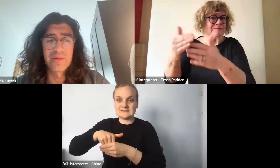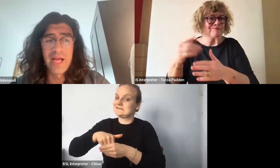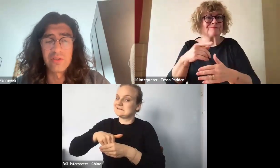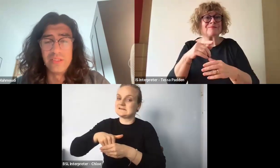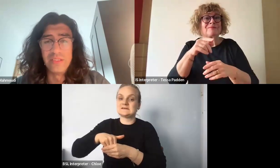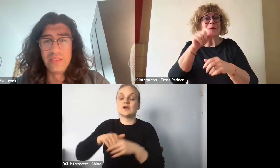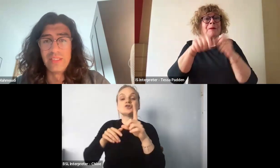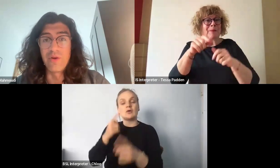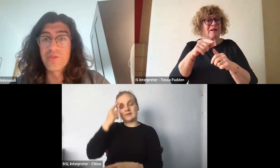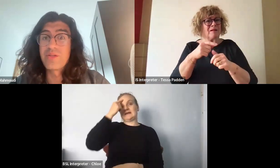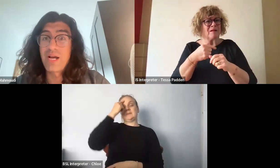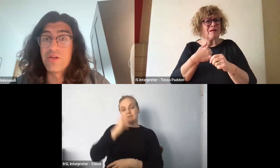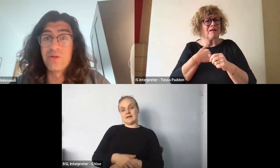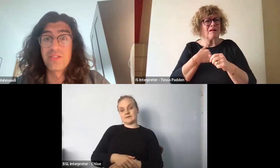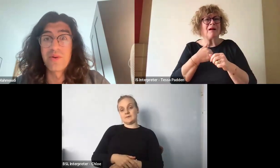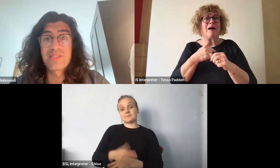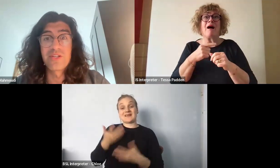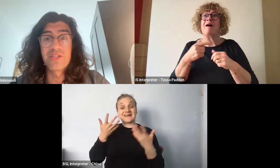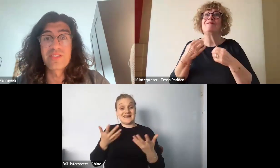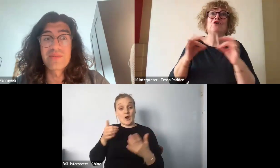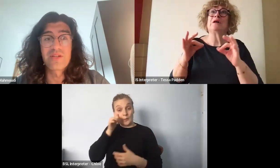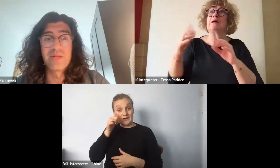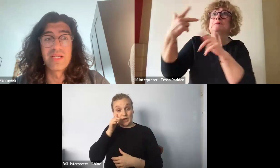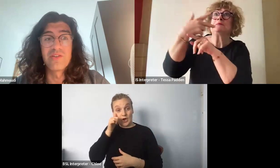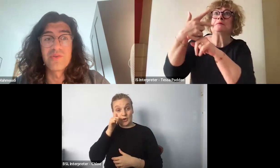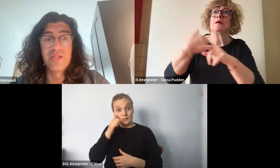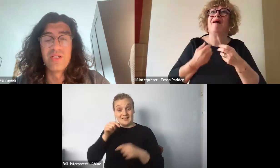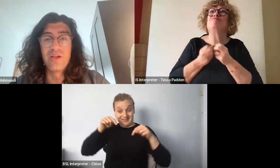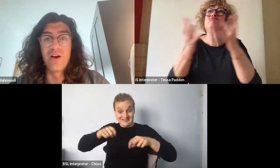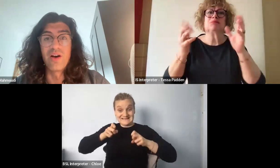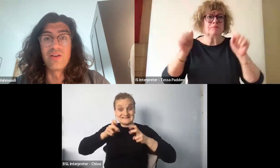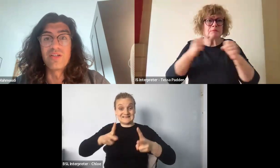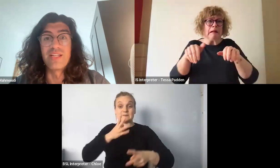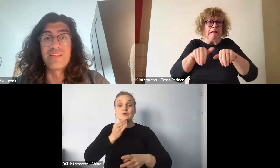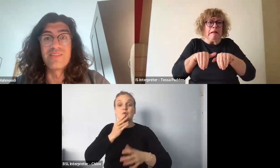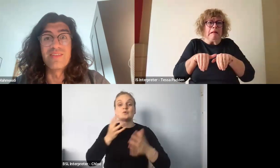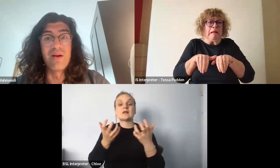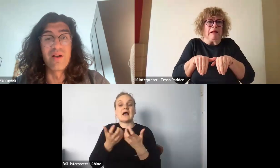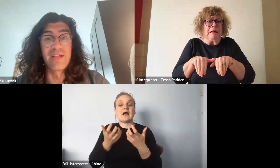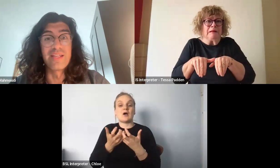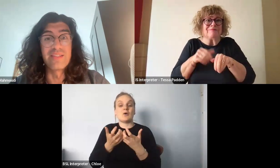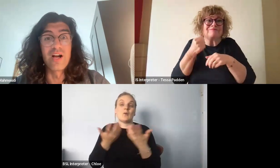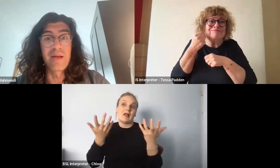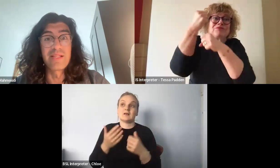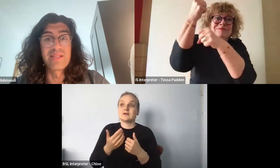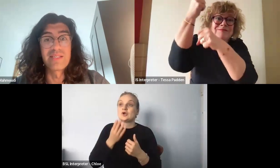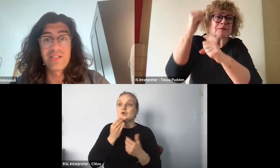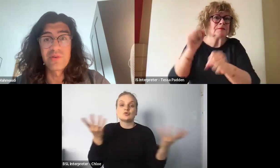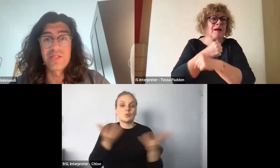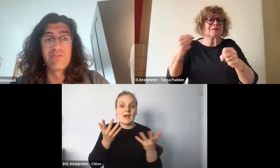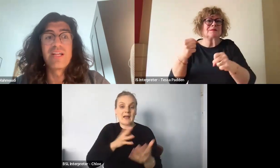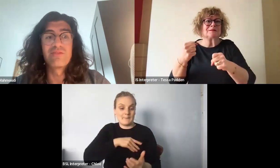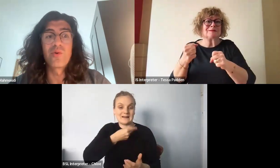that into account, we also now know that the ways in which these systems are being used in the occupied